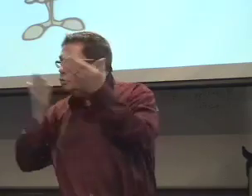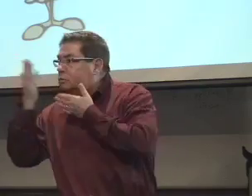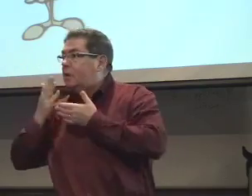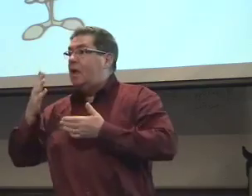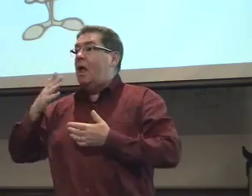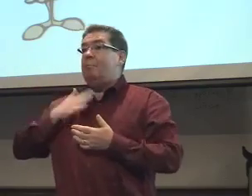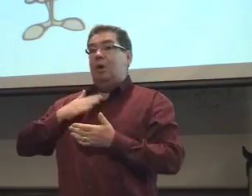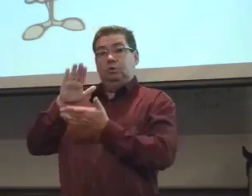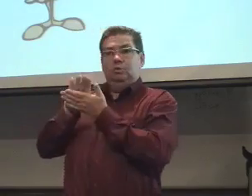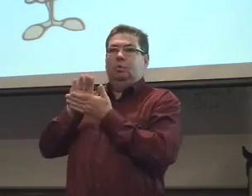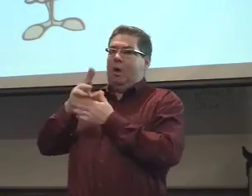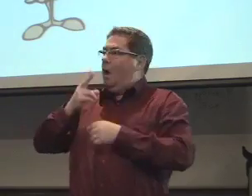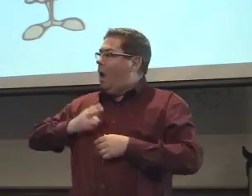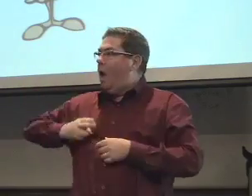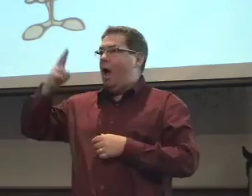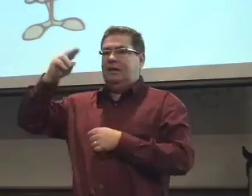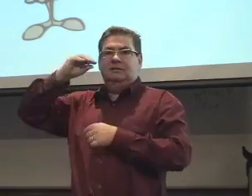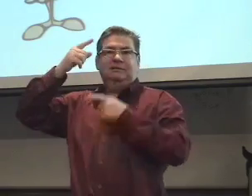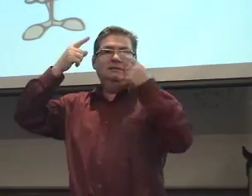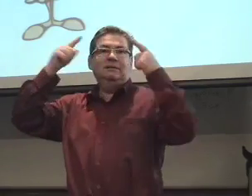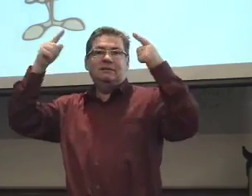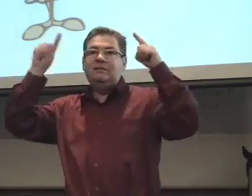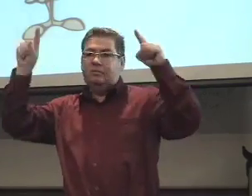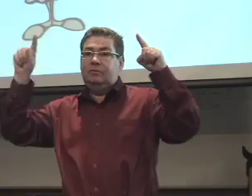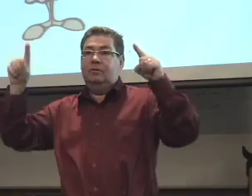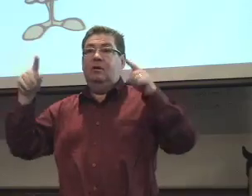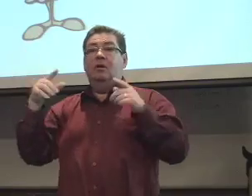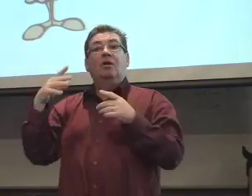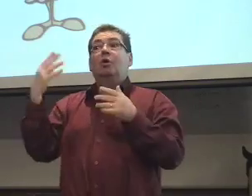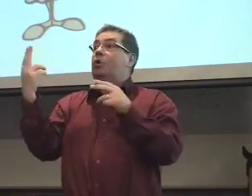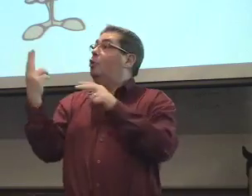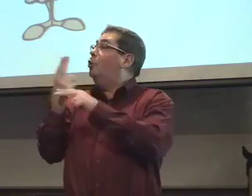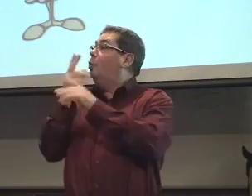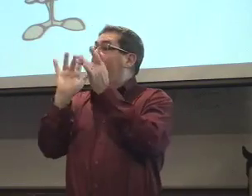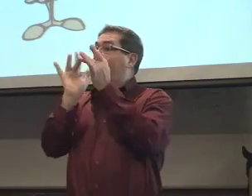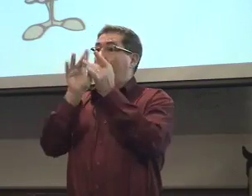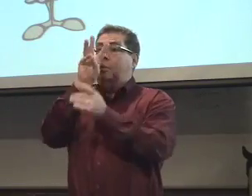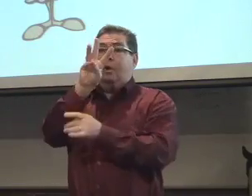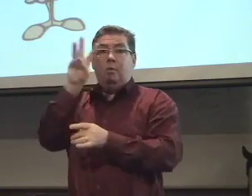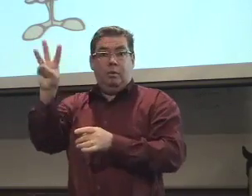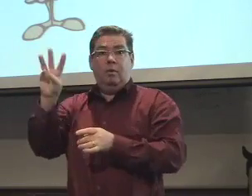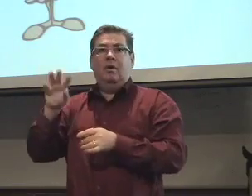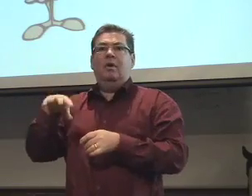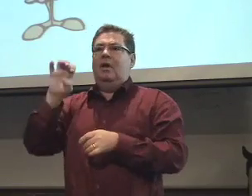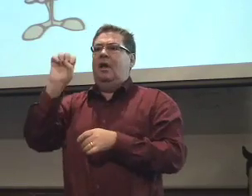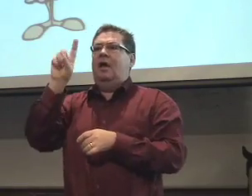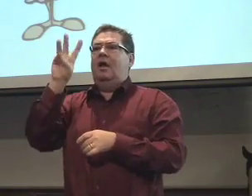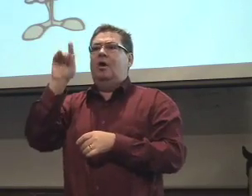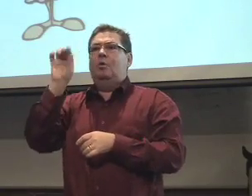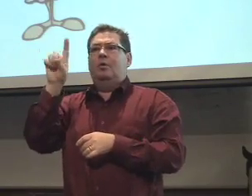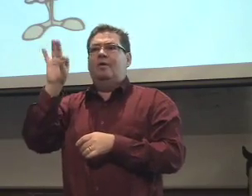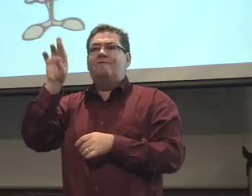that. And it's free on the internet. If you Google in Edward Fry or Dale Chall, you get the 3,000 word